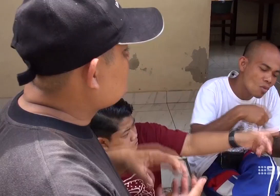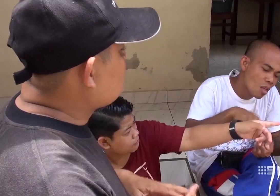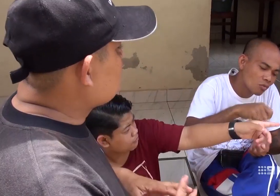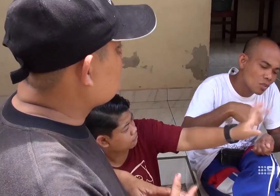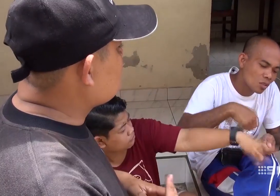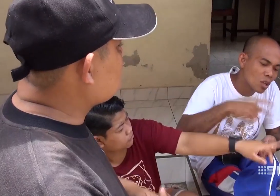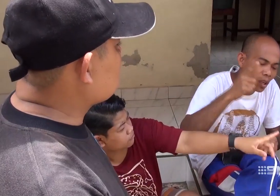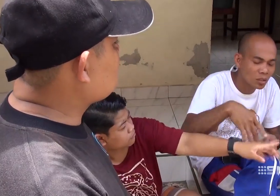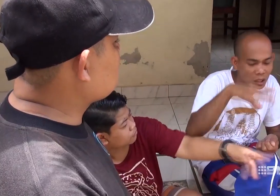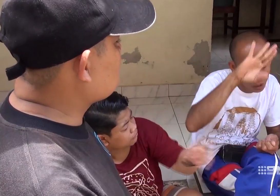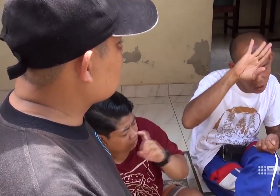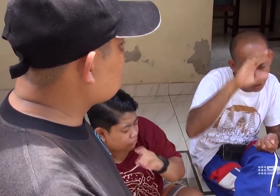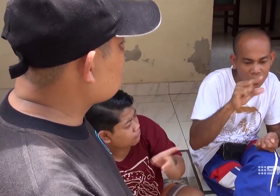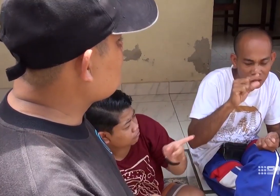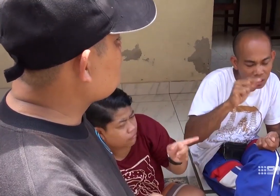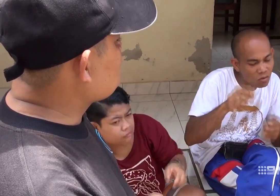communicating using nothing but hand signals.